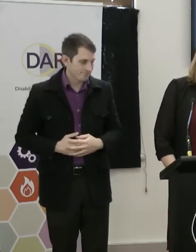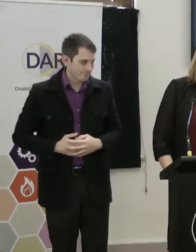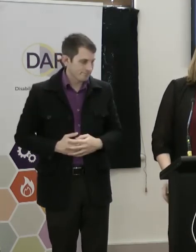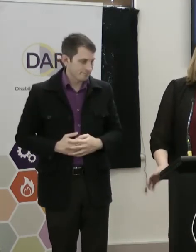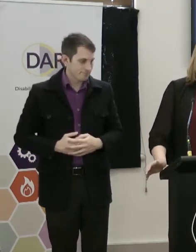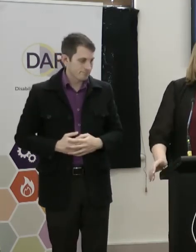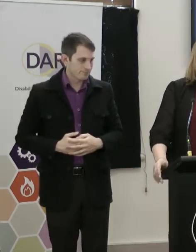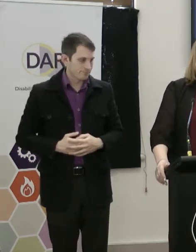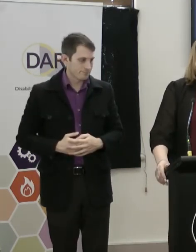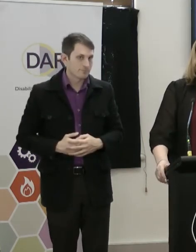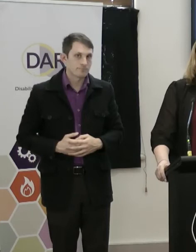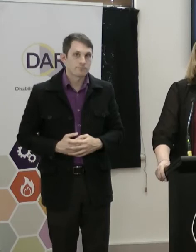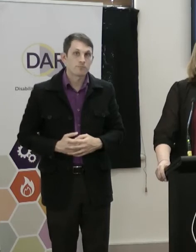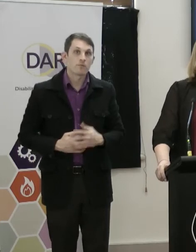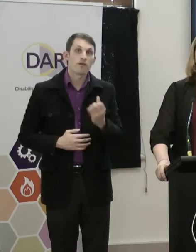So there's a